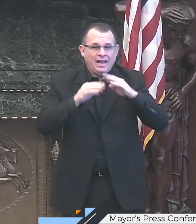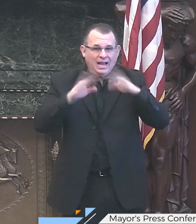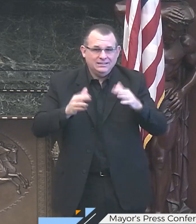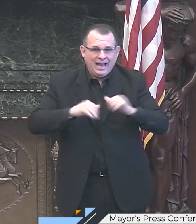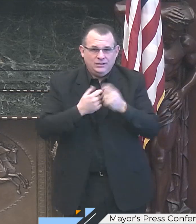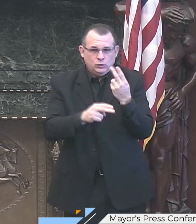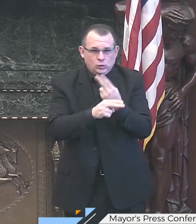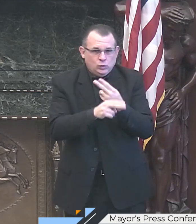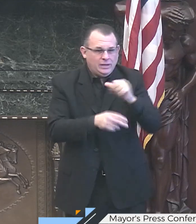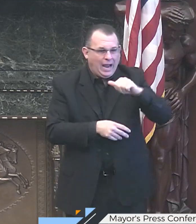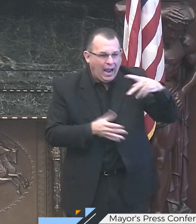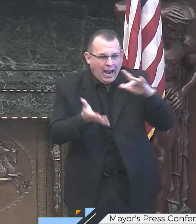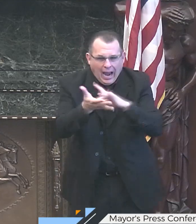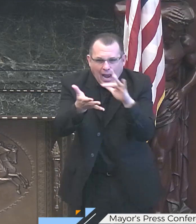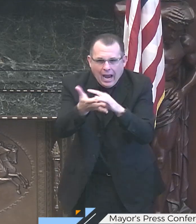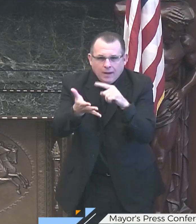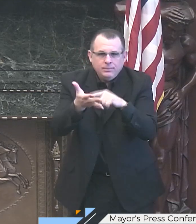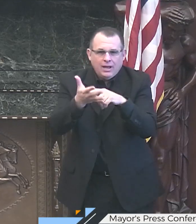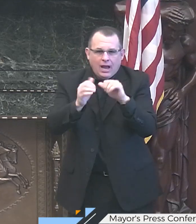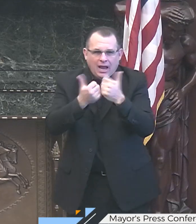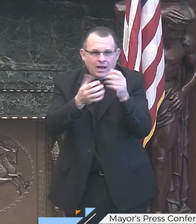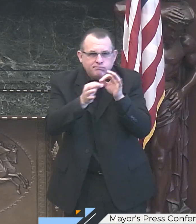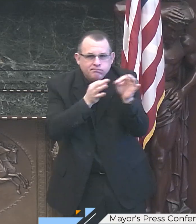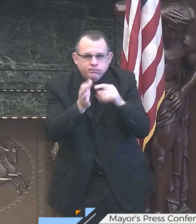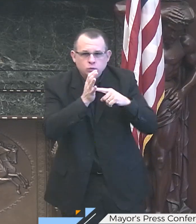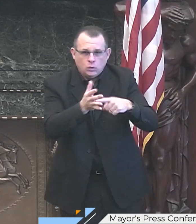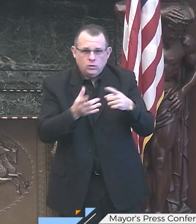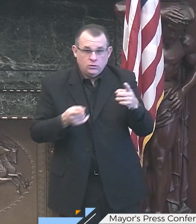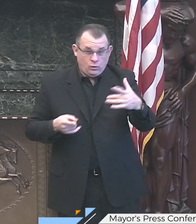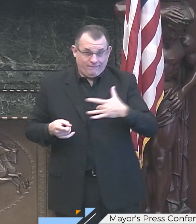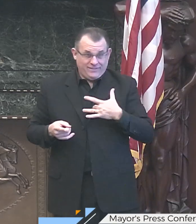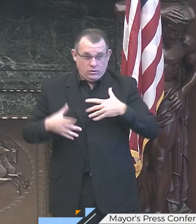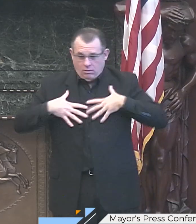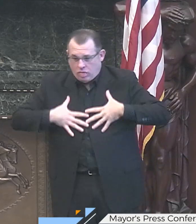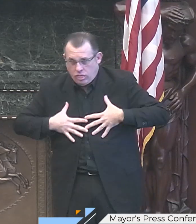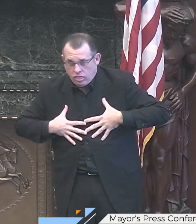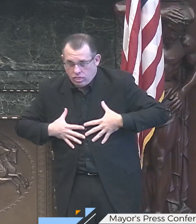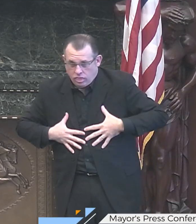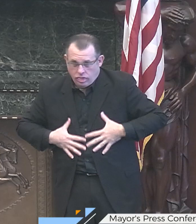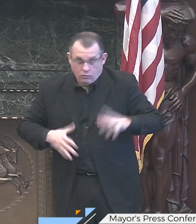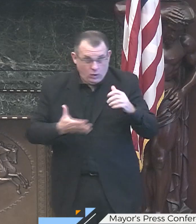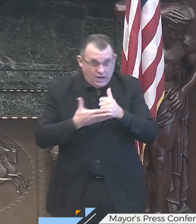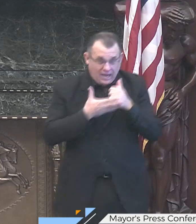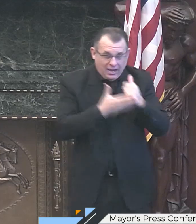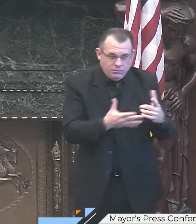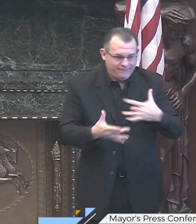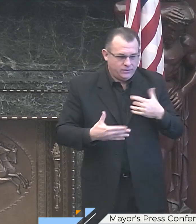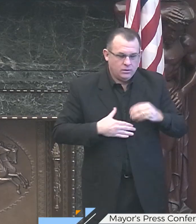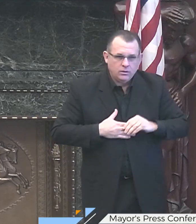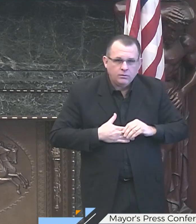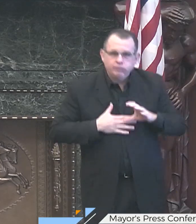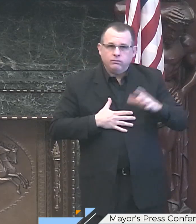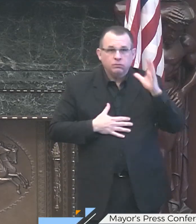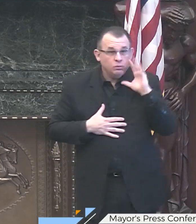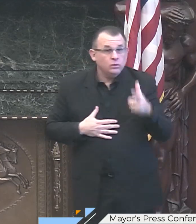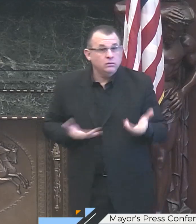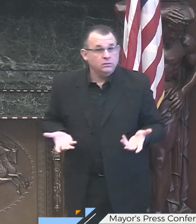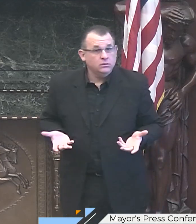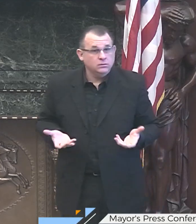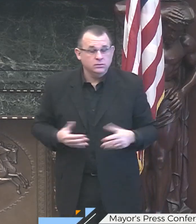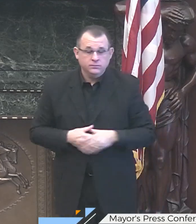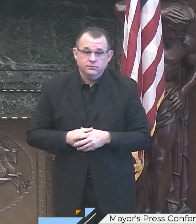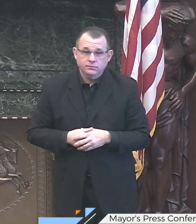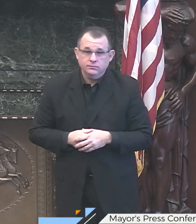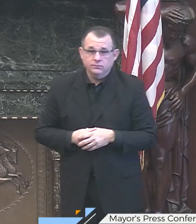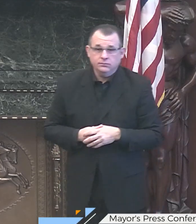blue, nothing makes you feel better than helping another person. And we need to pull together now and help each other. Speaking of helping each